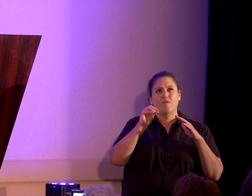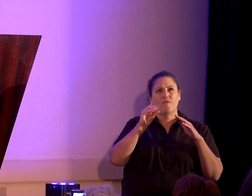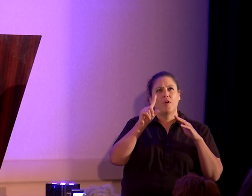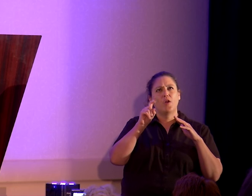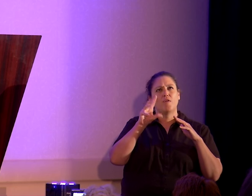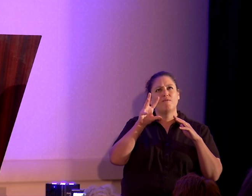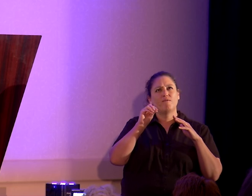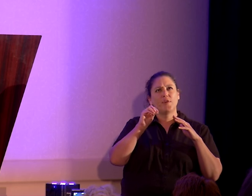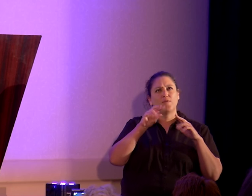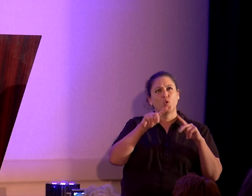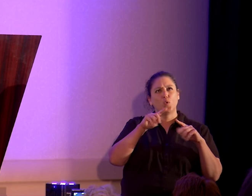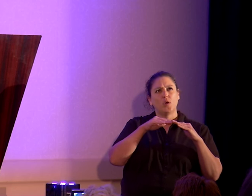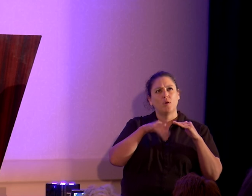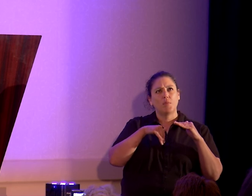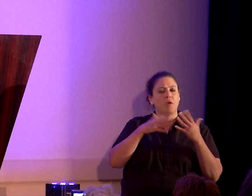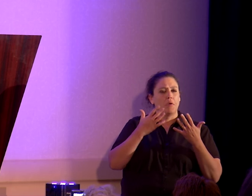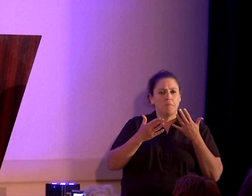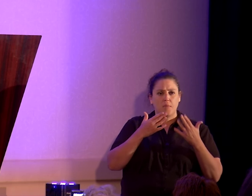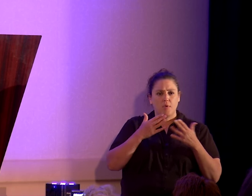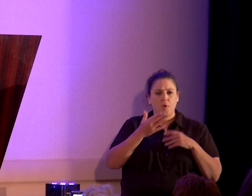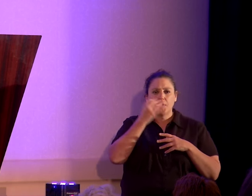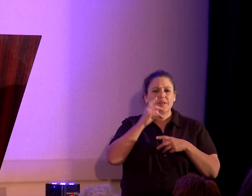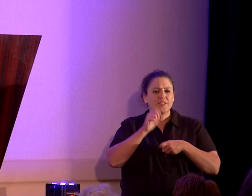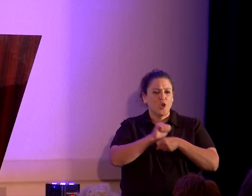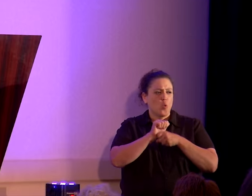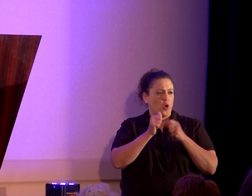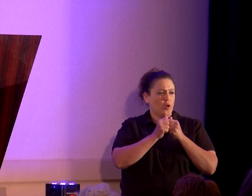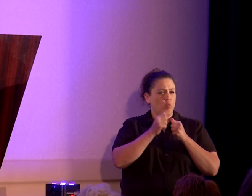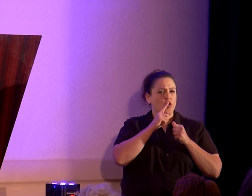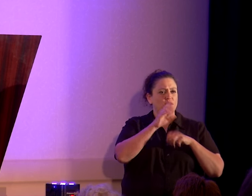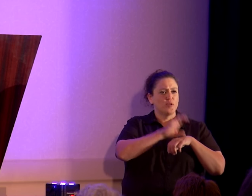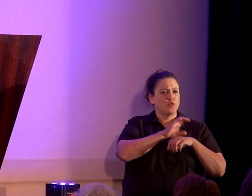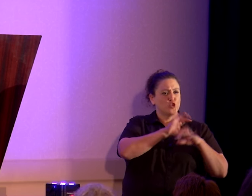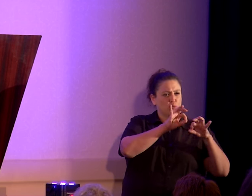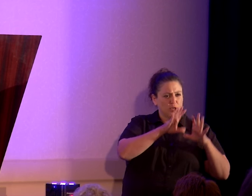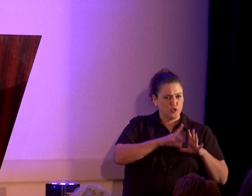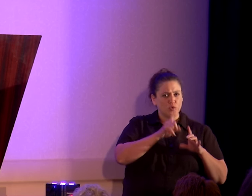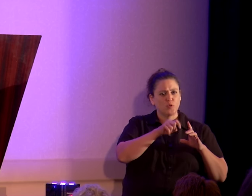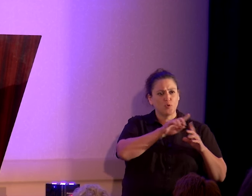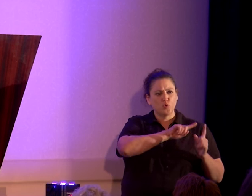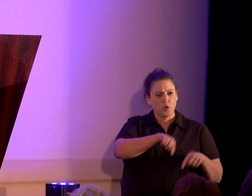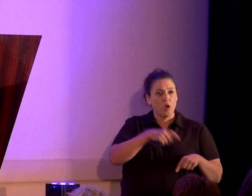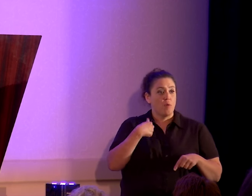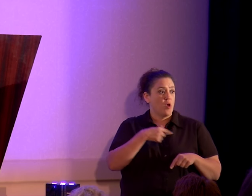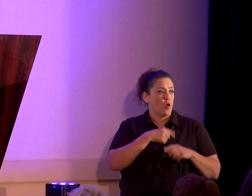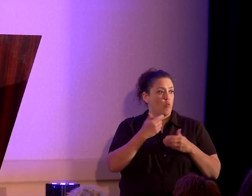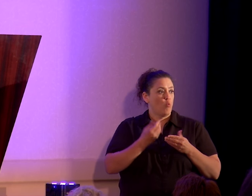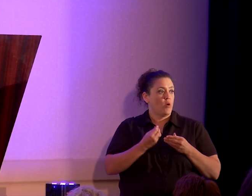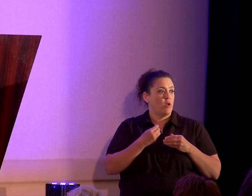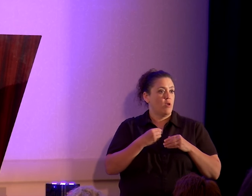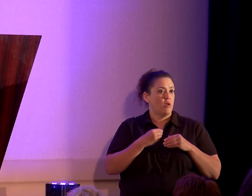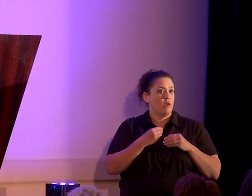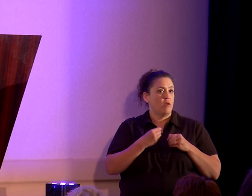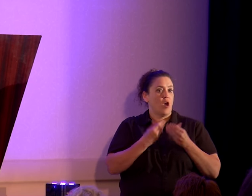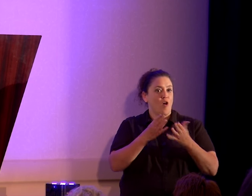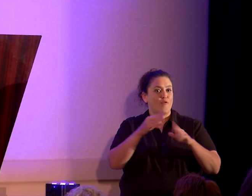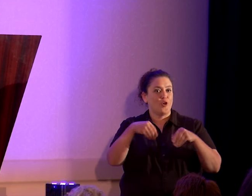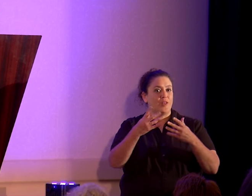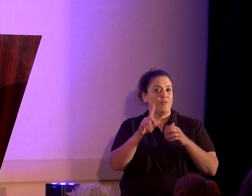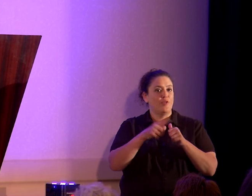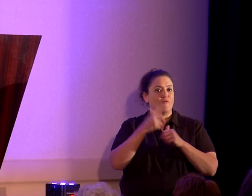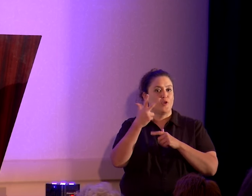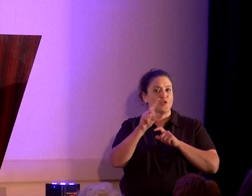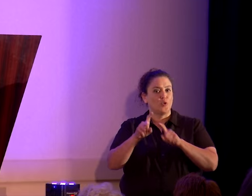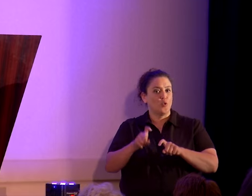And part of that was because they were working with Rabbi Zacharias Ministries, and there were some churches that were going to come in, and we'd offered to give them the first three questions, and none of them showed